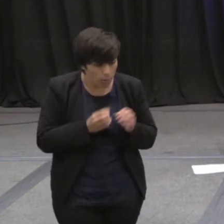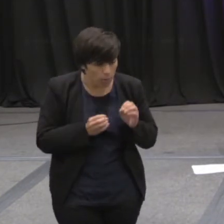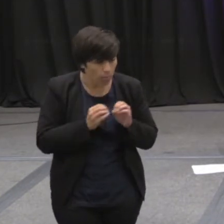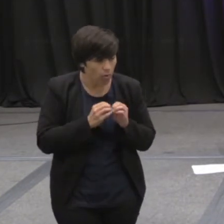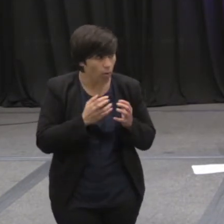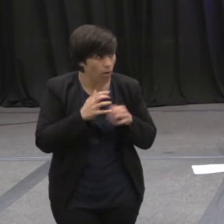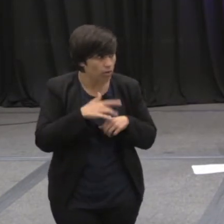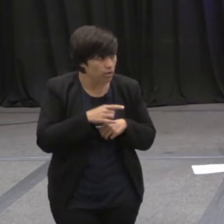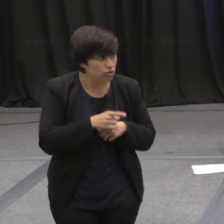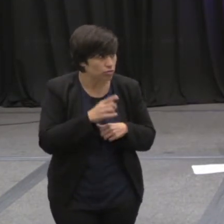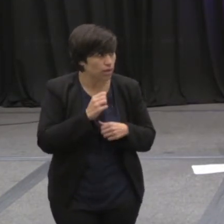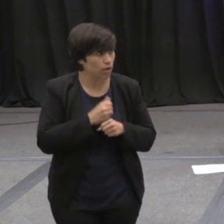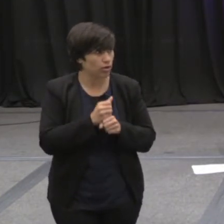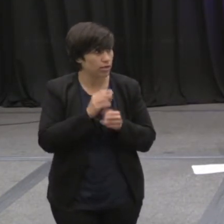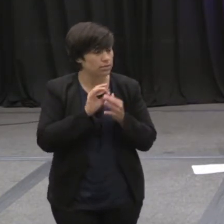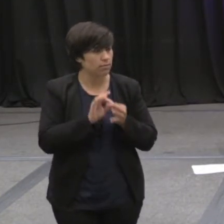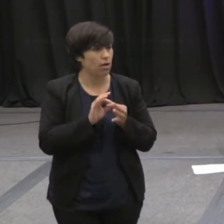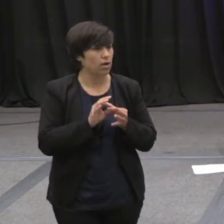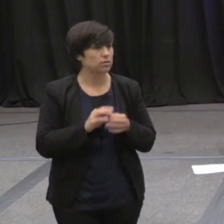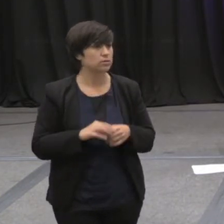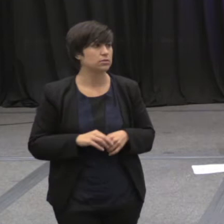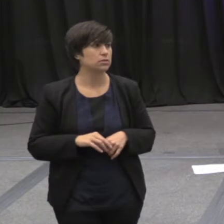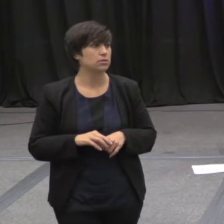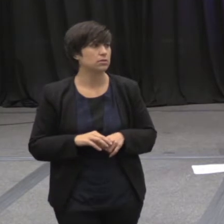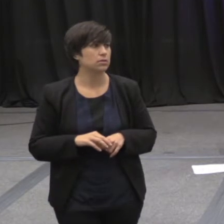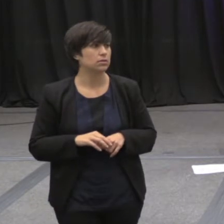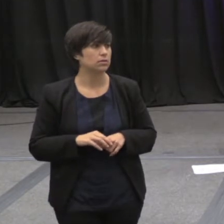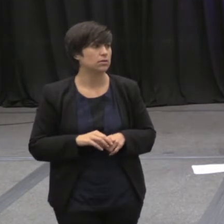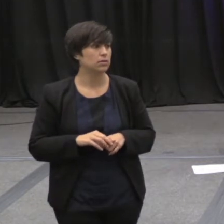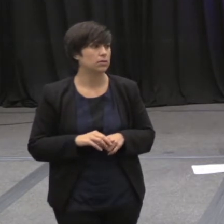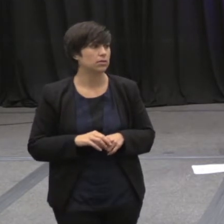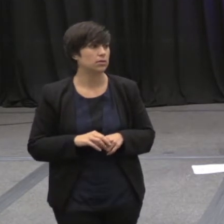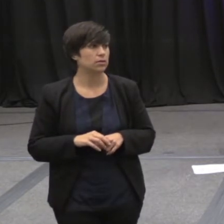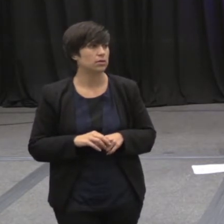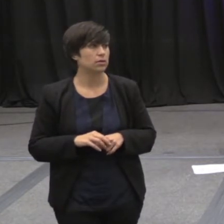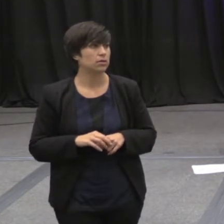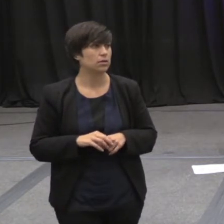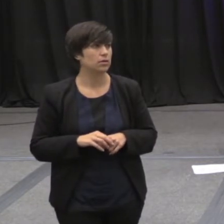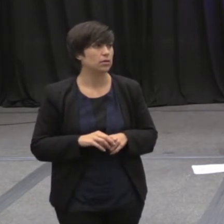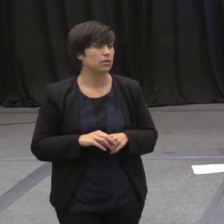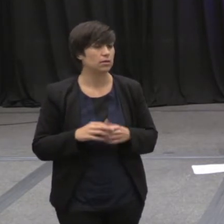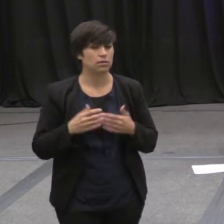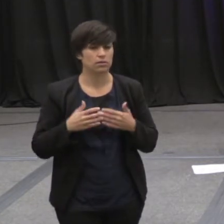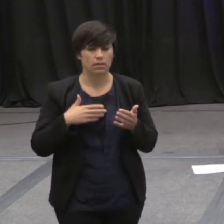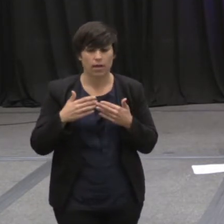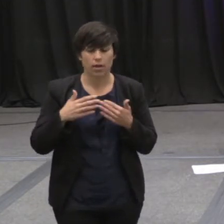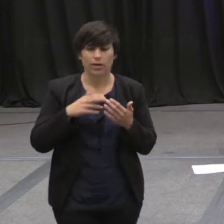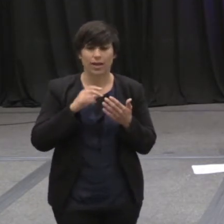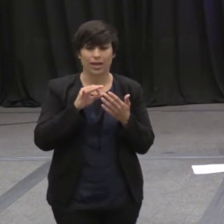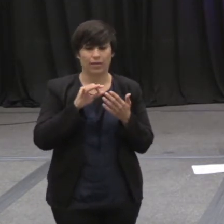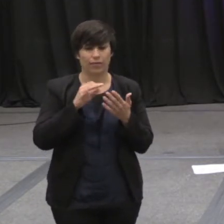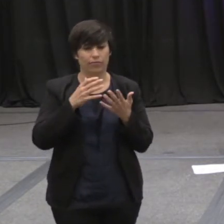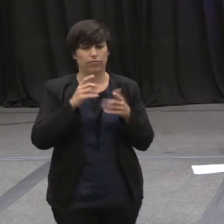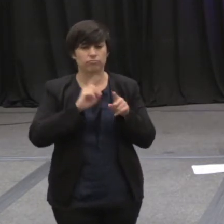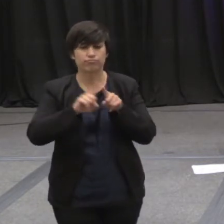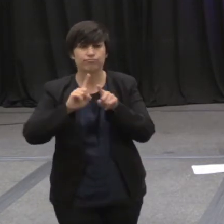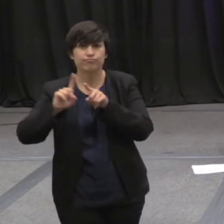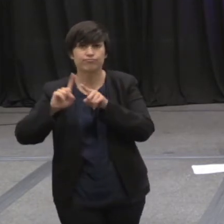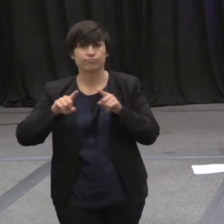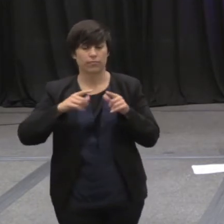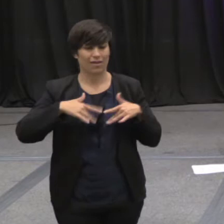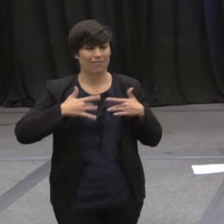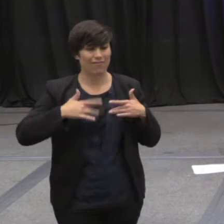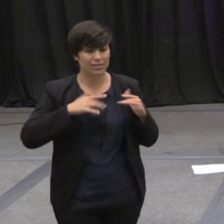it creates bonds. And so whether it's a sporting event, a praying event, or an orgy, you know, we have a group of people